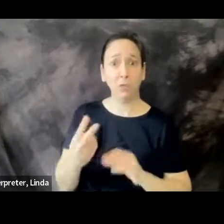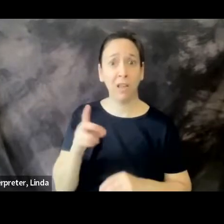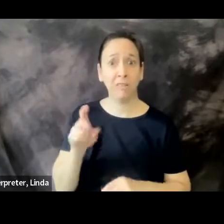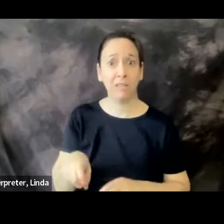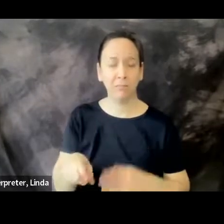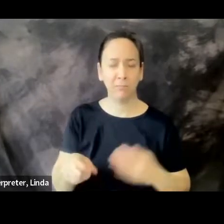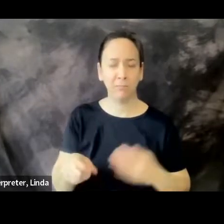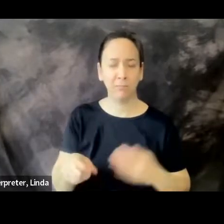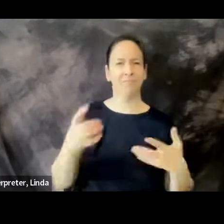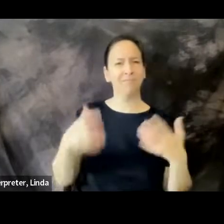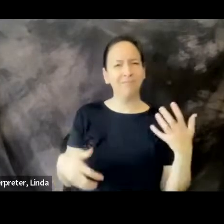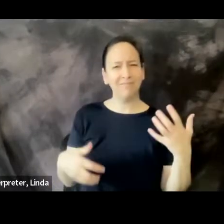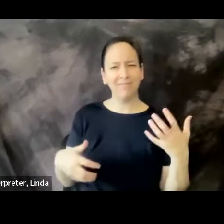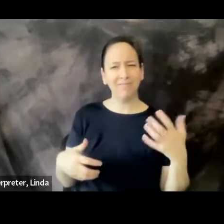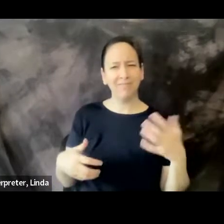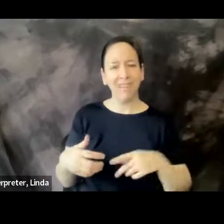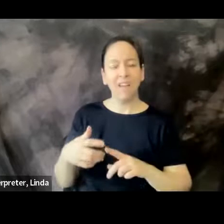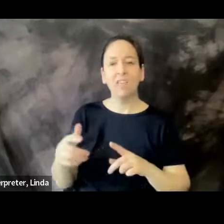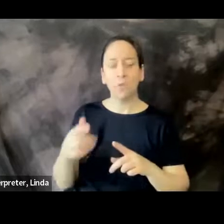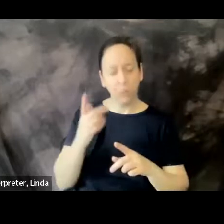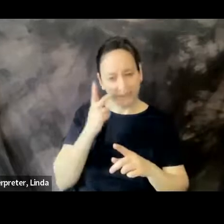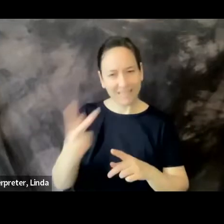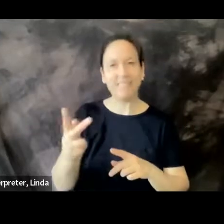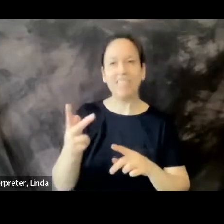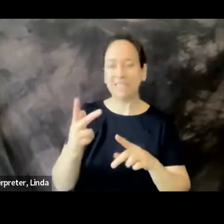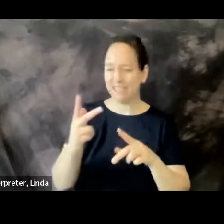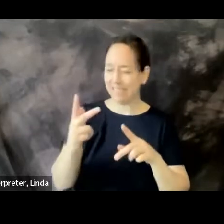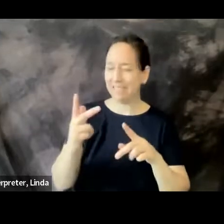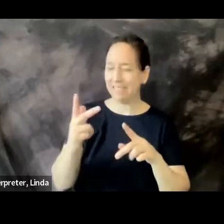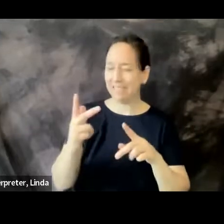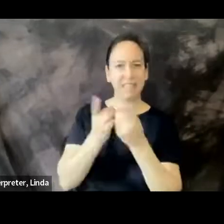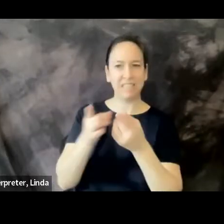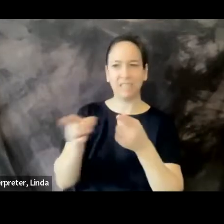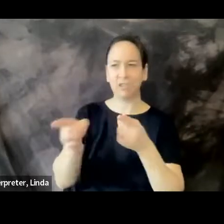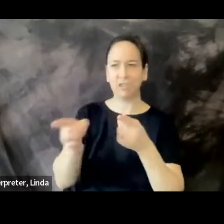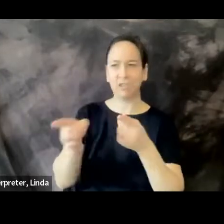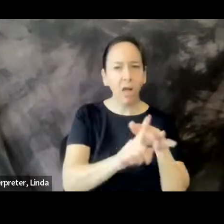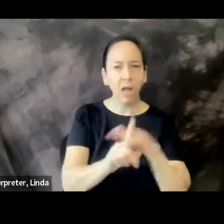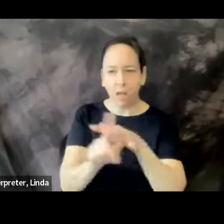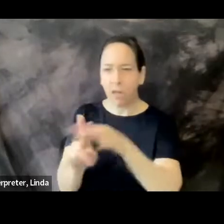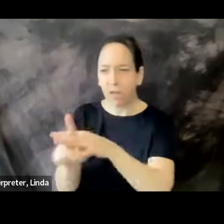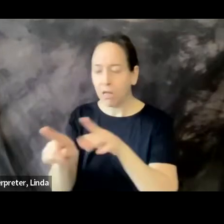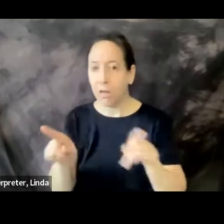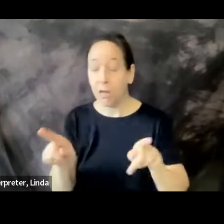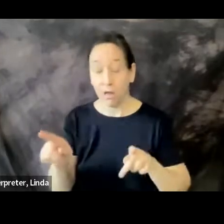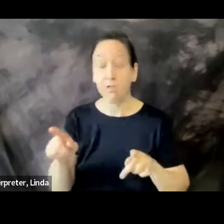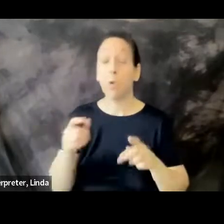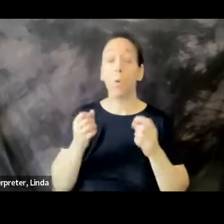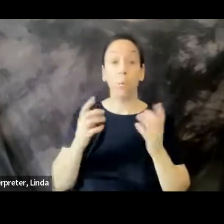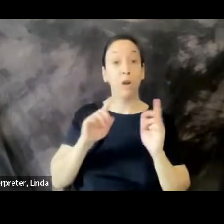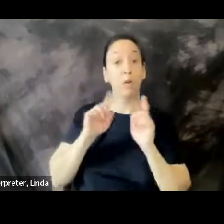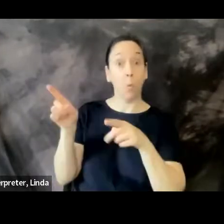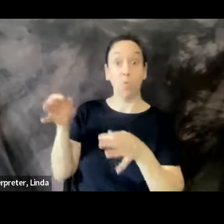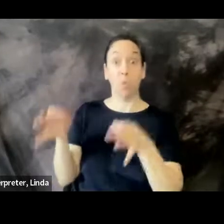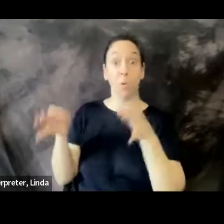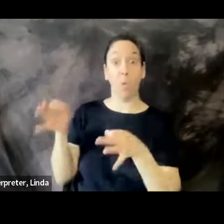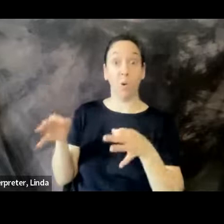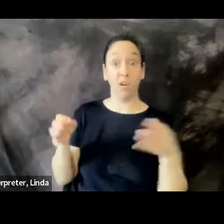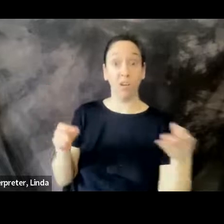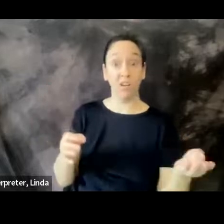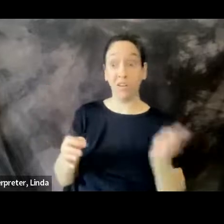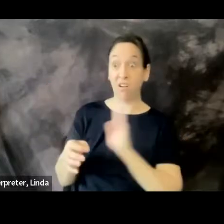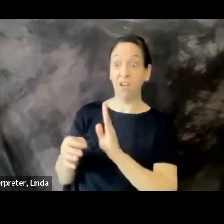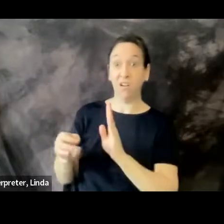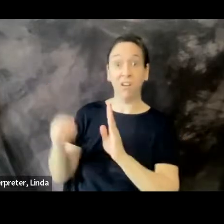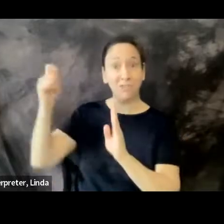issue that we have seen in the district as well. And every time that we have taken these cases to court, the judges agree with us